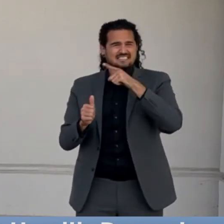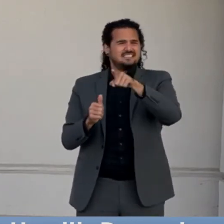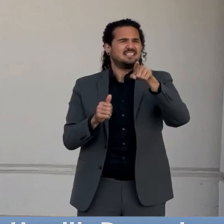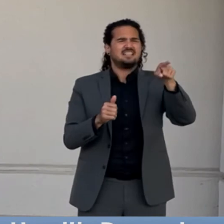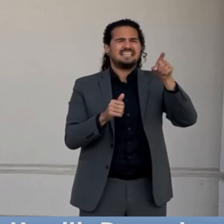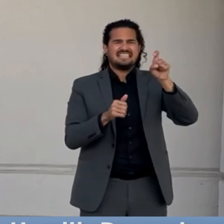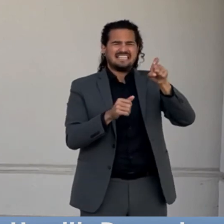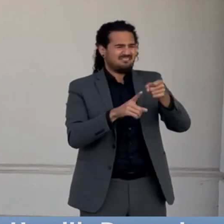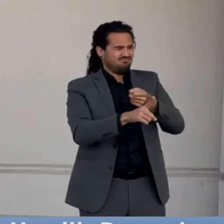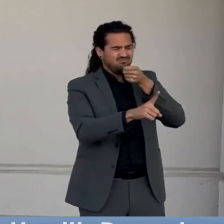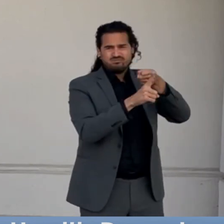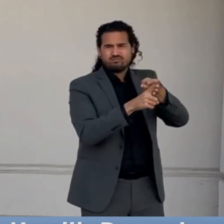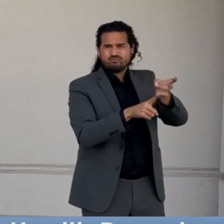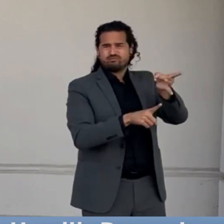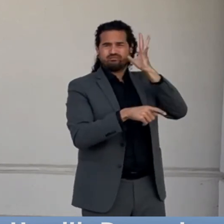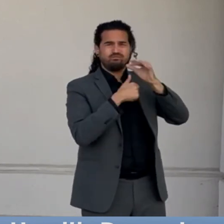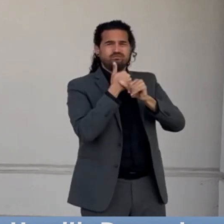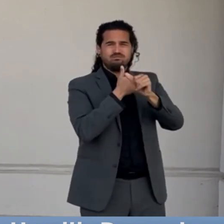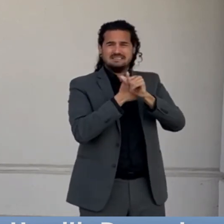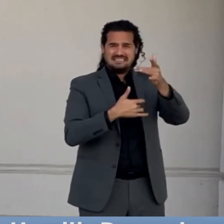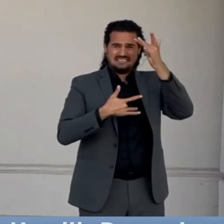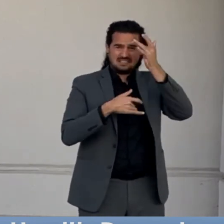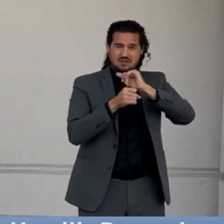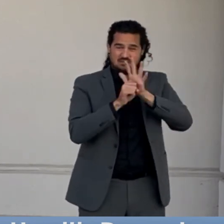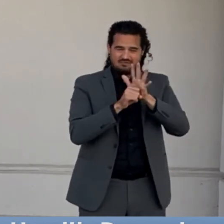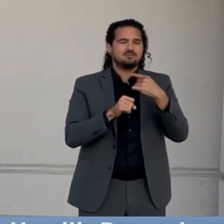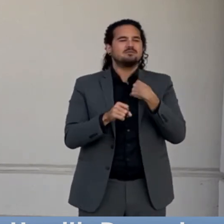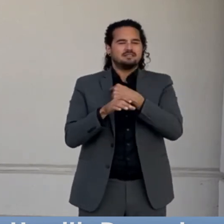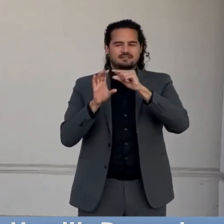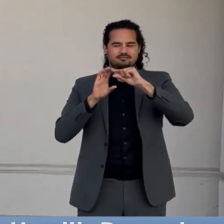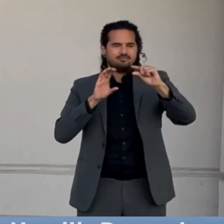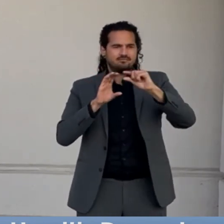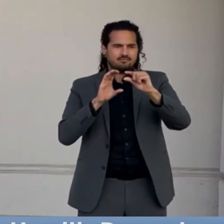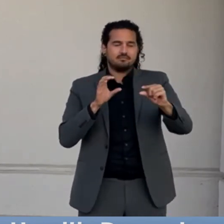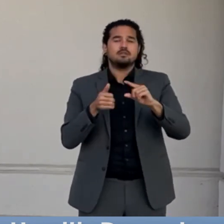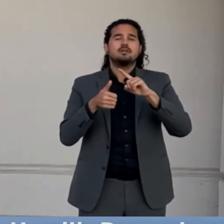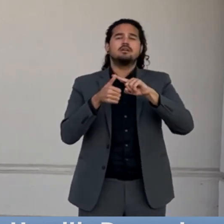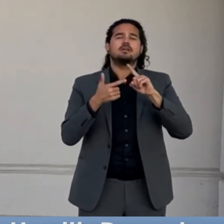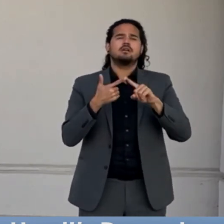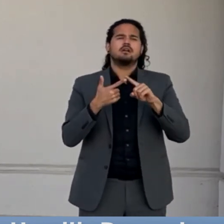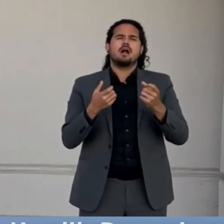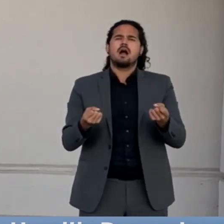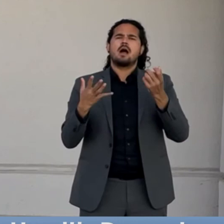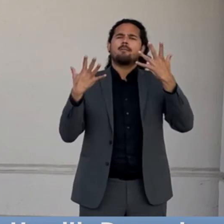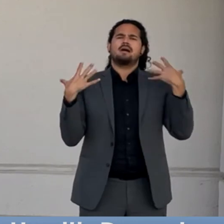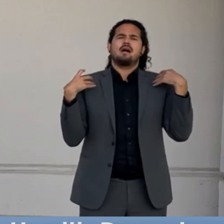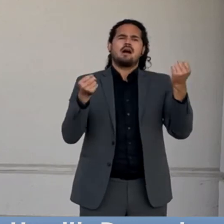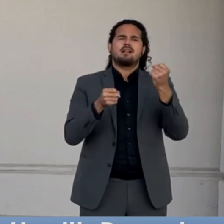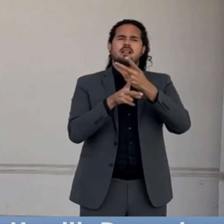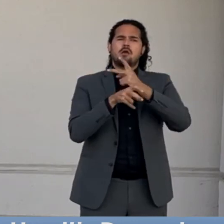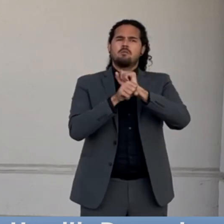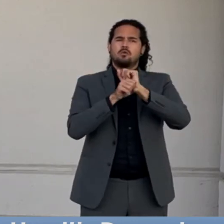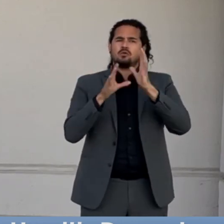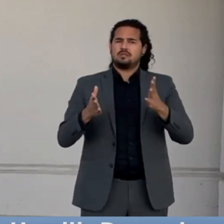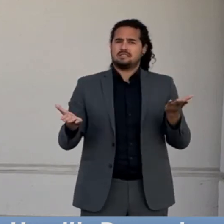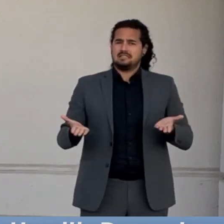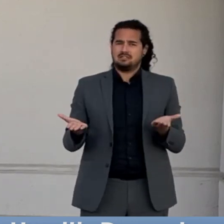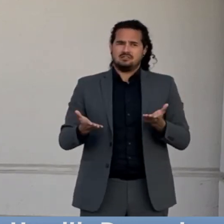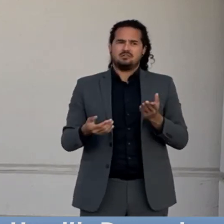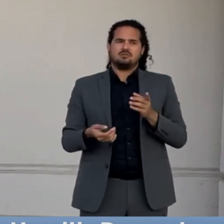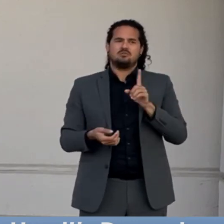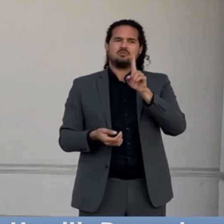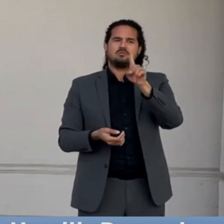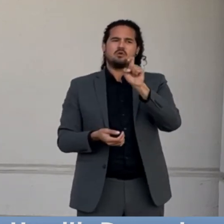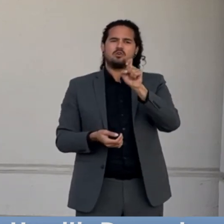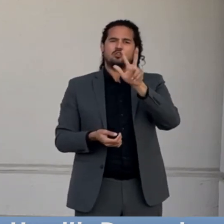of healthcare workers, we have estimated there are approximately 130,000 healthcare workers in the community, and but